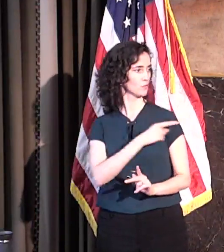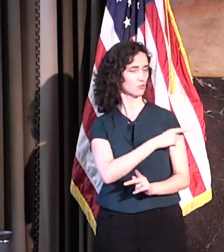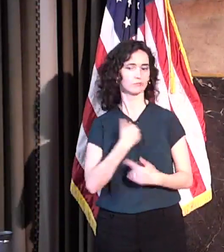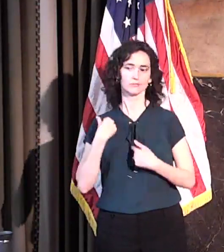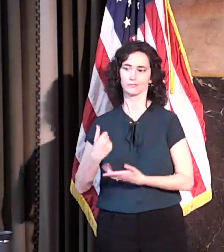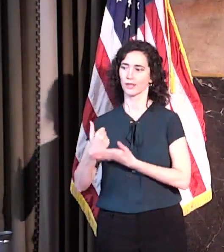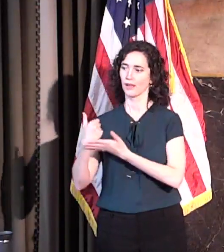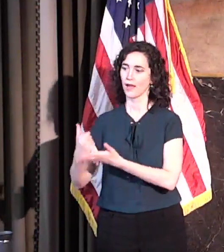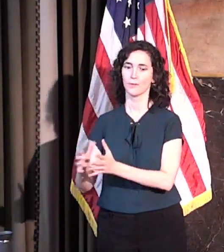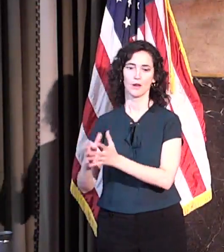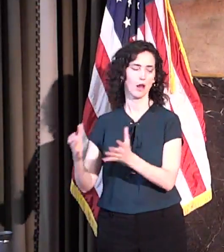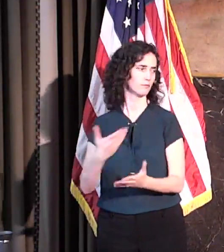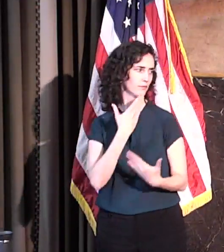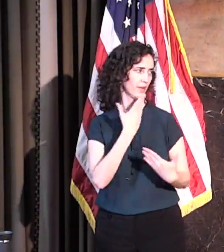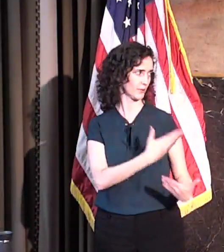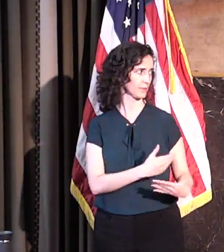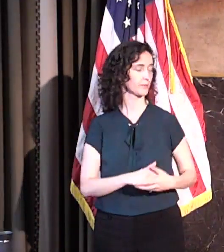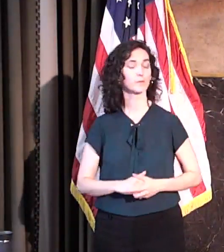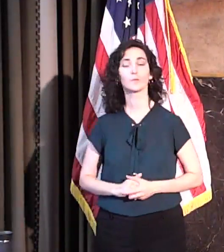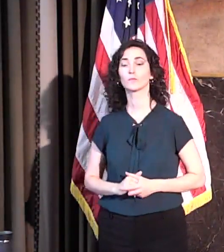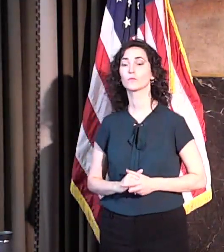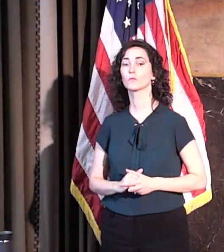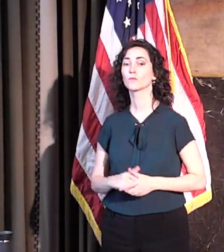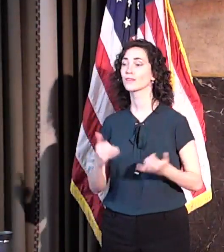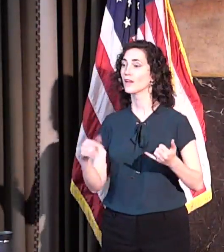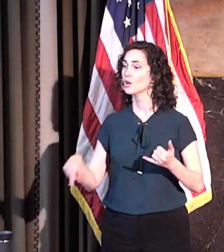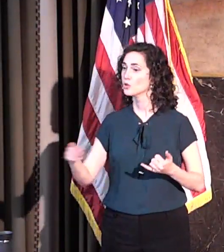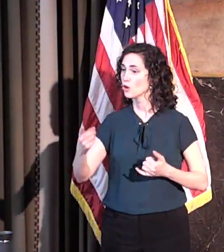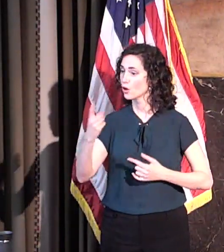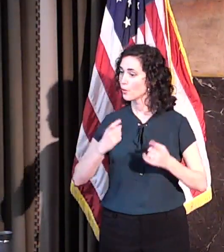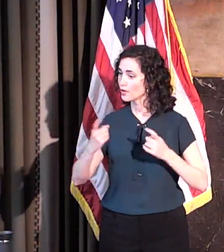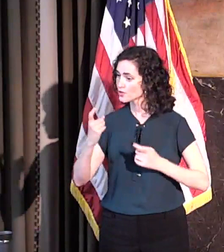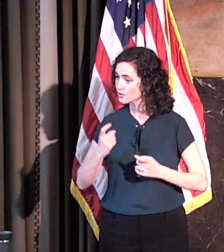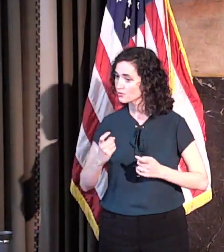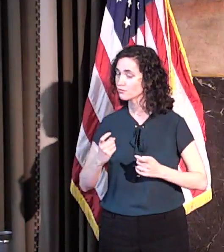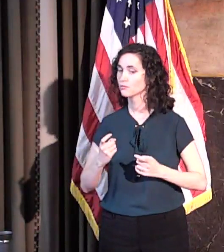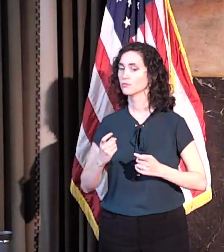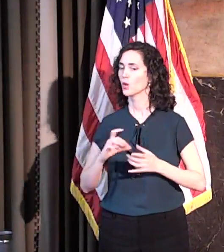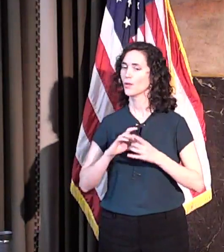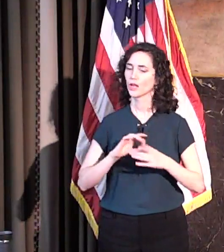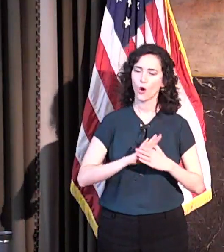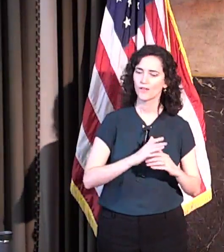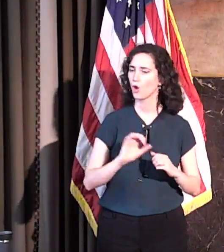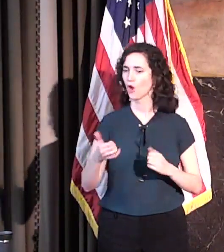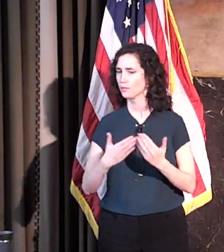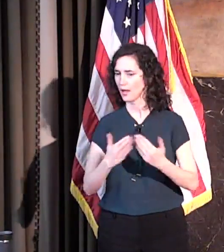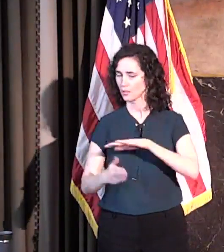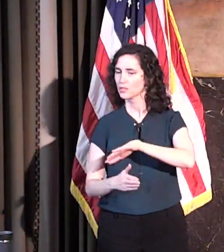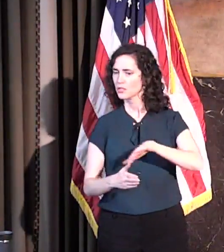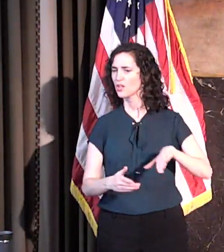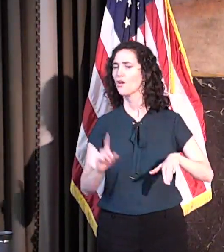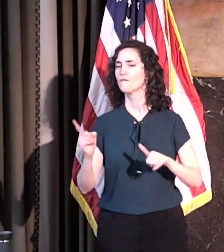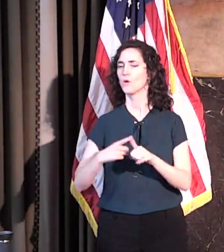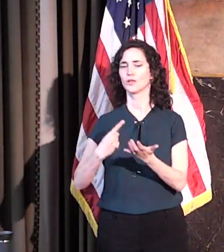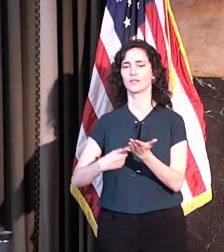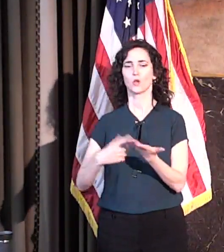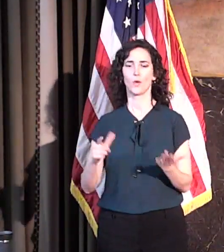I appreciate it. Before I take your questions, whether they relate to COVID or something else, I want to spend just a minute on the